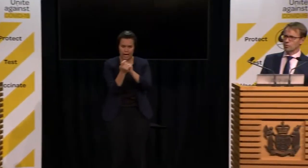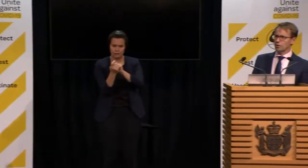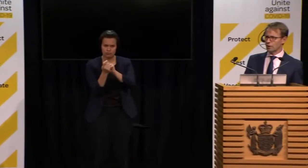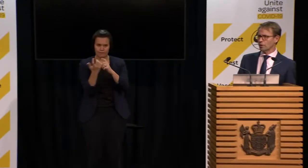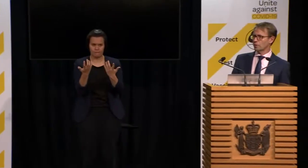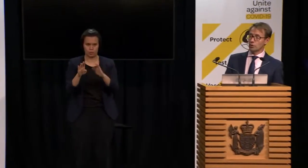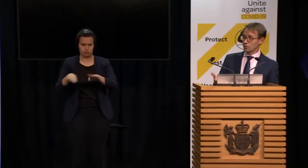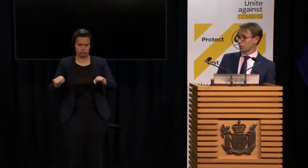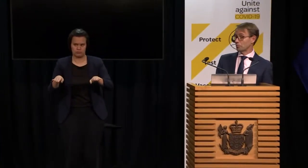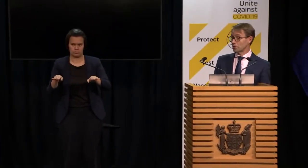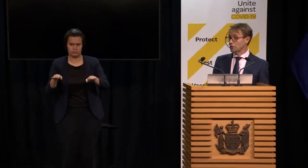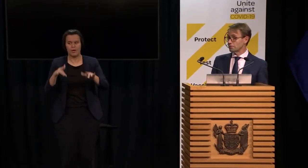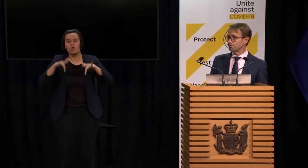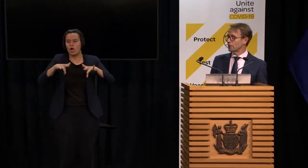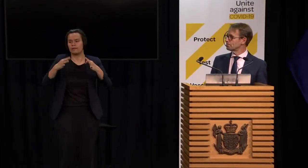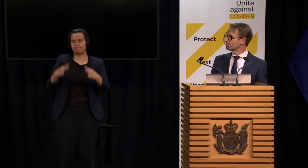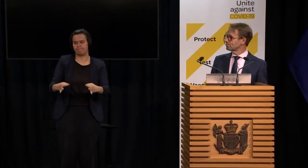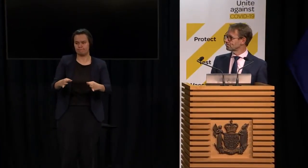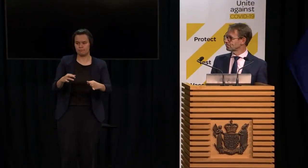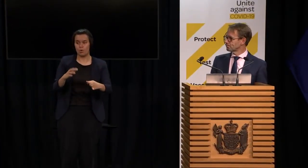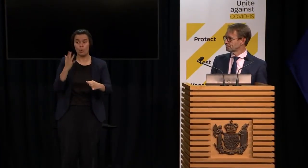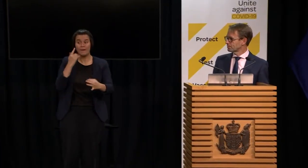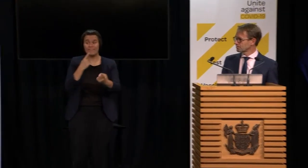things incredibly thoroughly, and we'll keep you updated. Yeah.